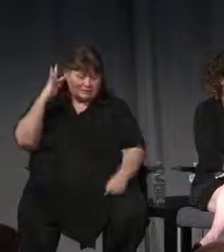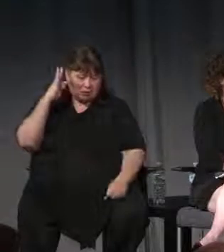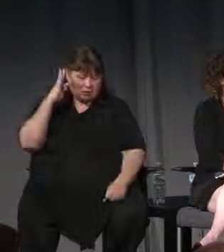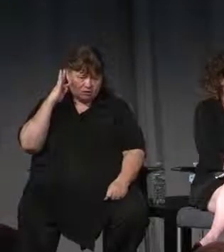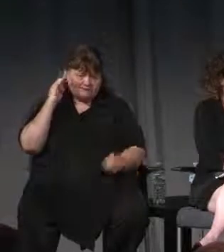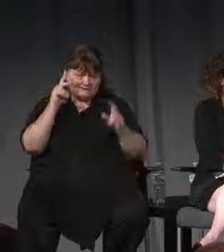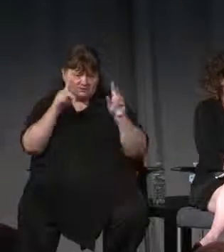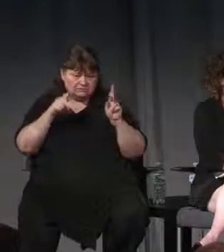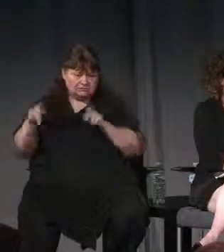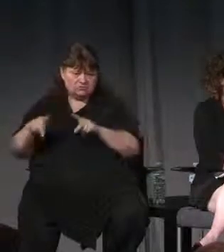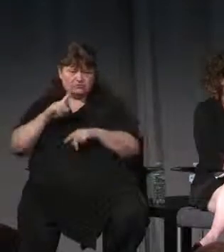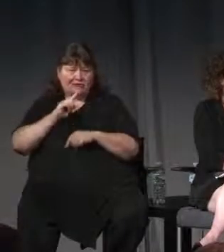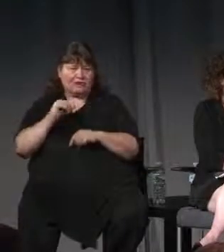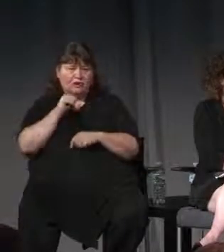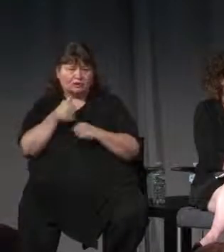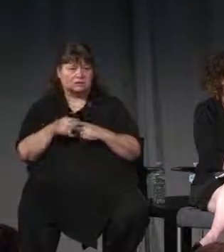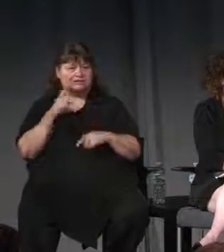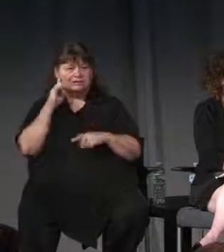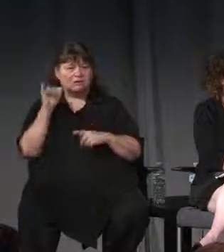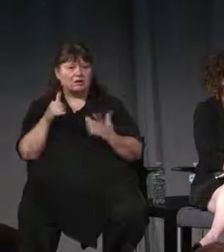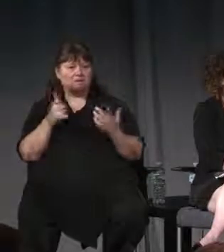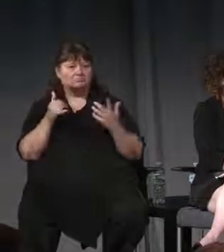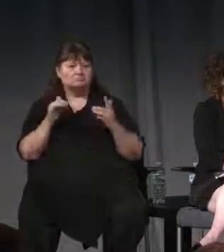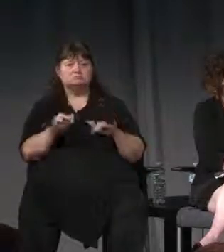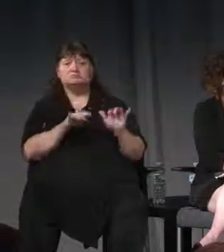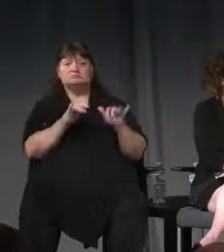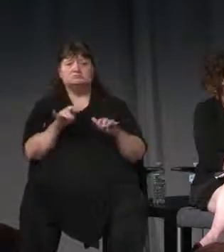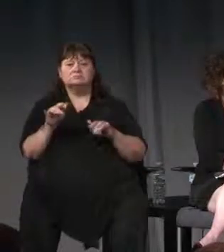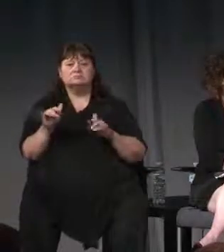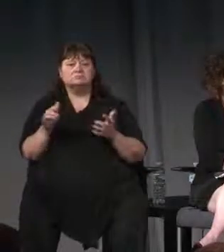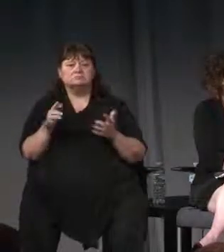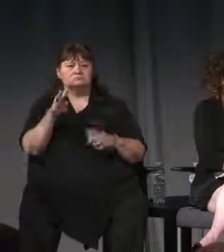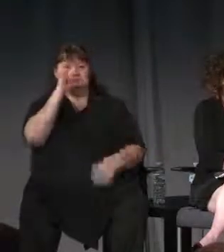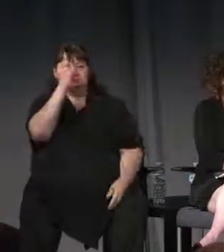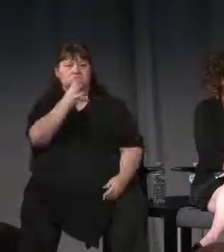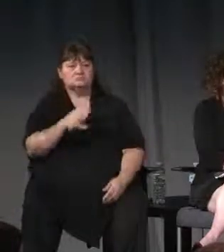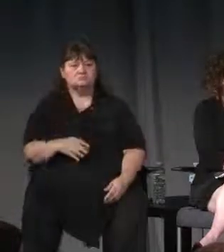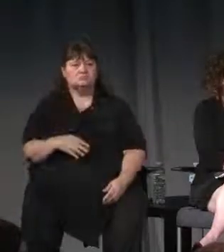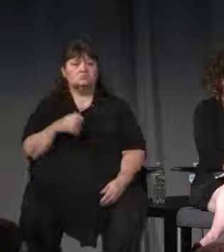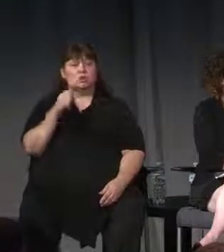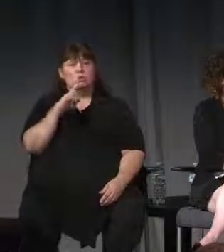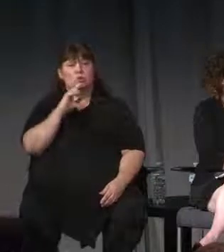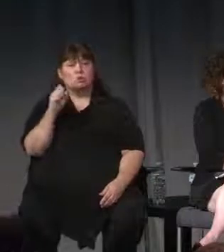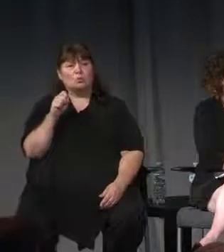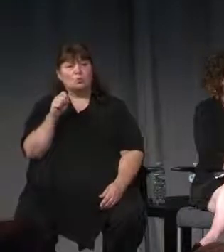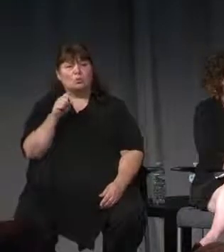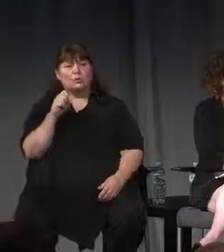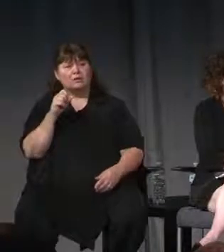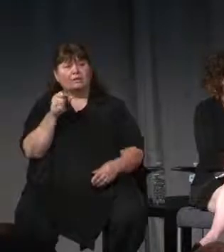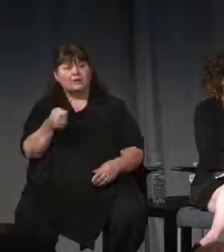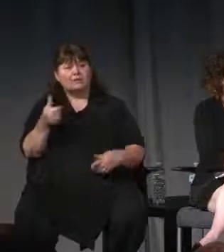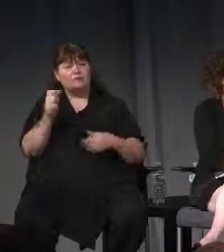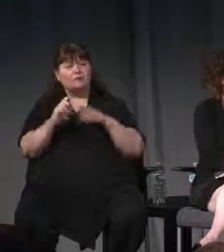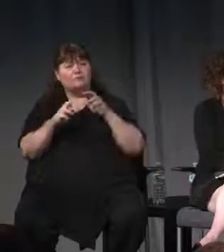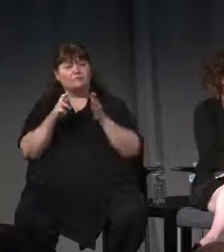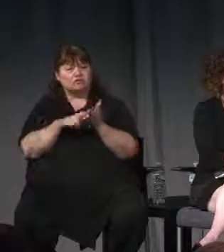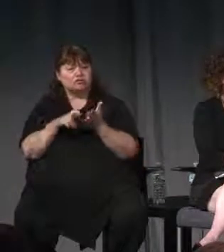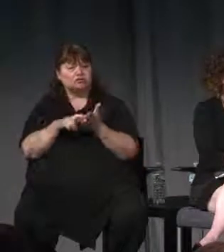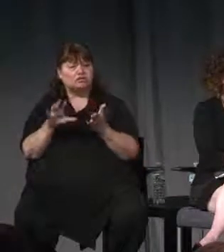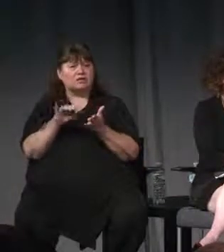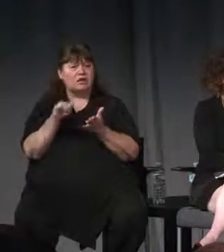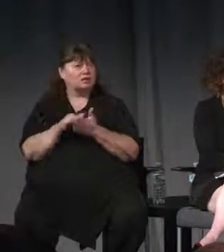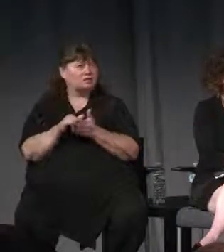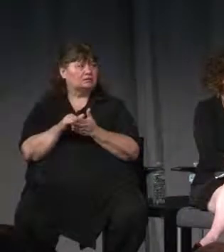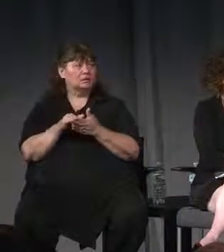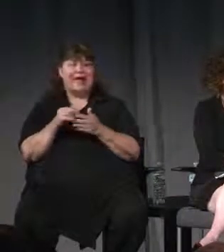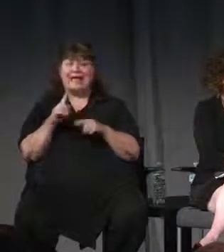won't sound like a real piano. It'll sound like a synth. And so yeah, there's bits and pieces of research done on that. I wouldn't be able to make some